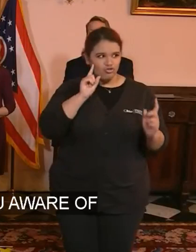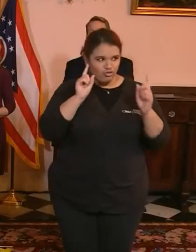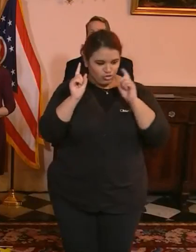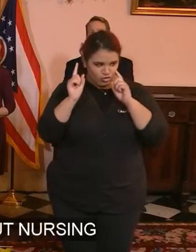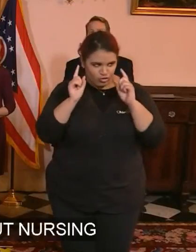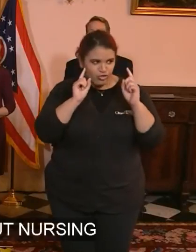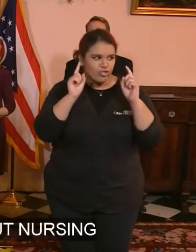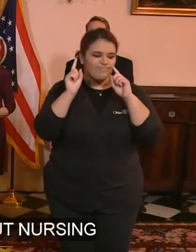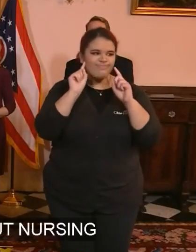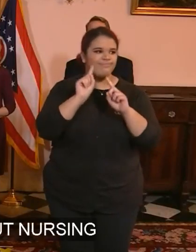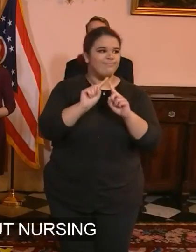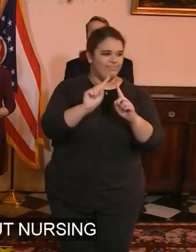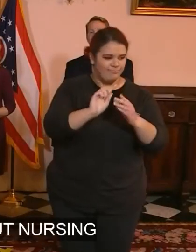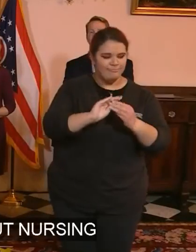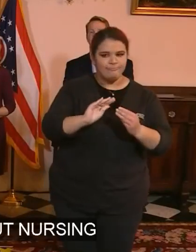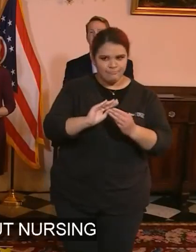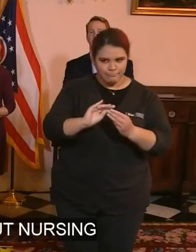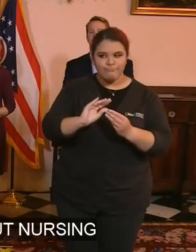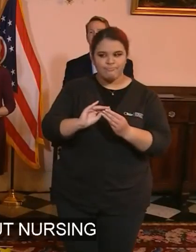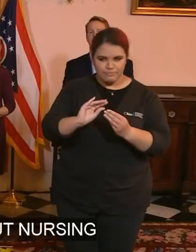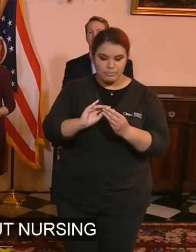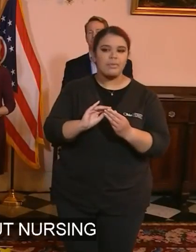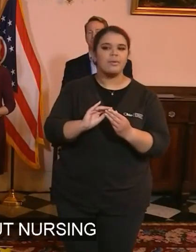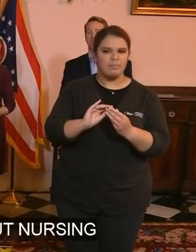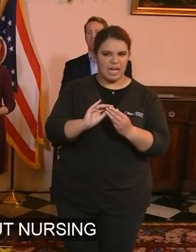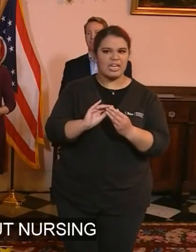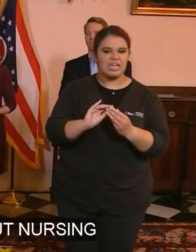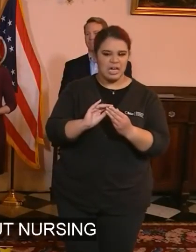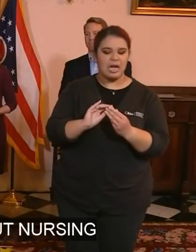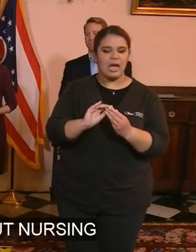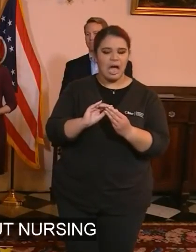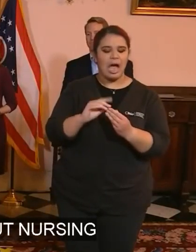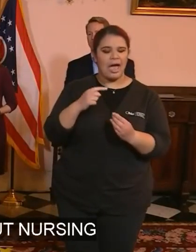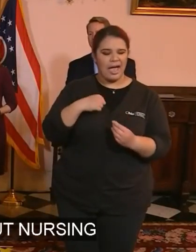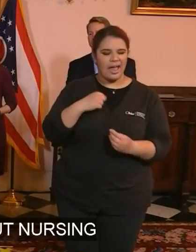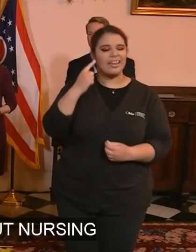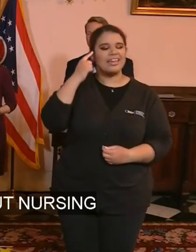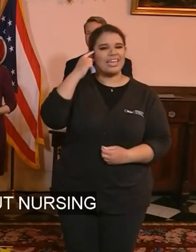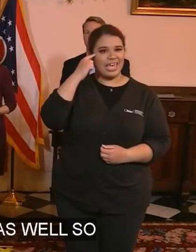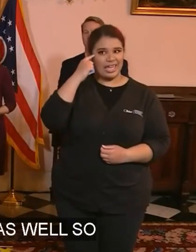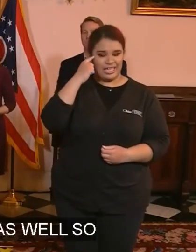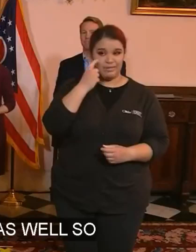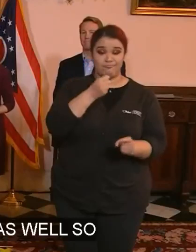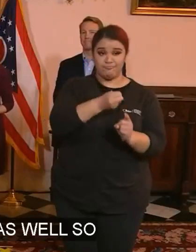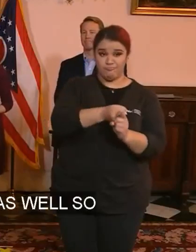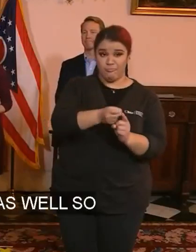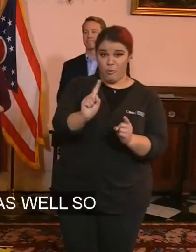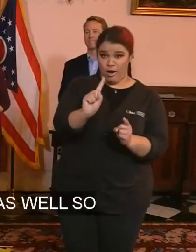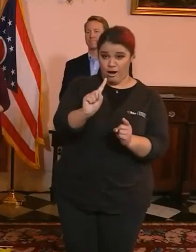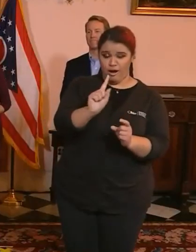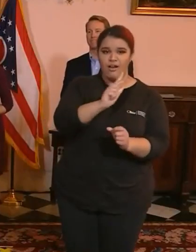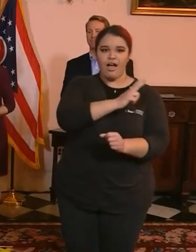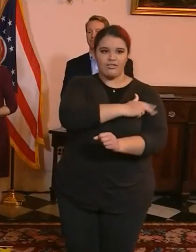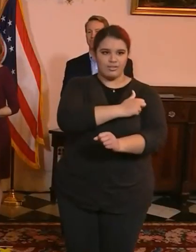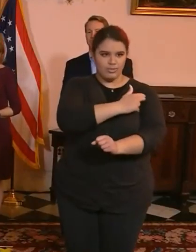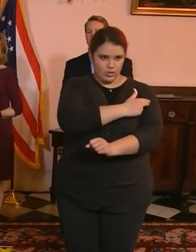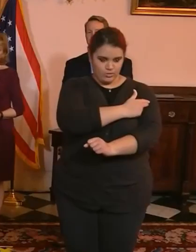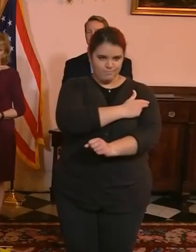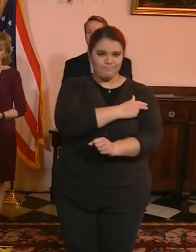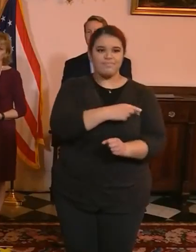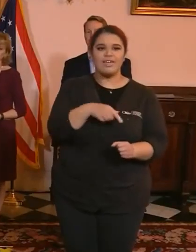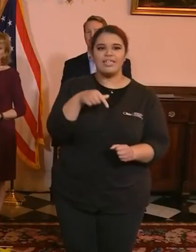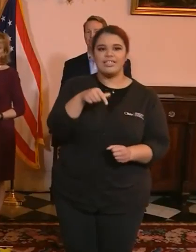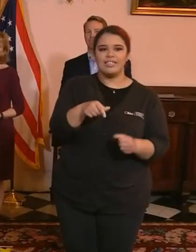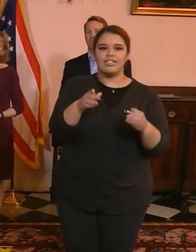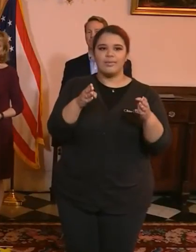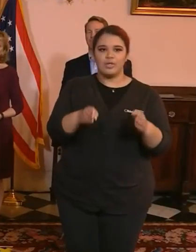believe what we are looking at involves a hospital and somebody who is in a long-term